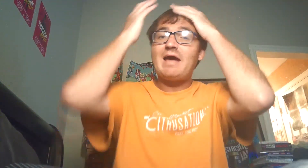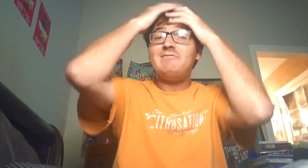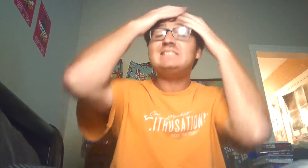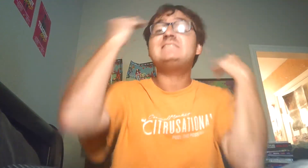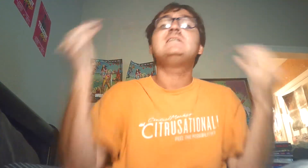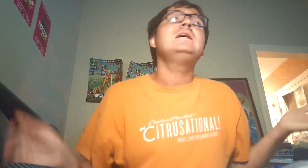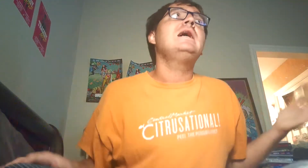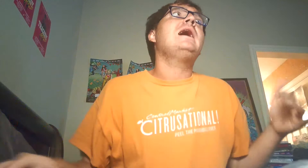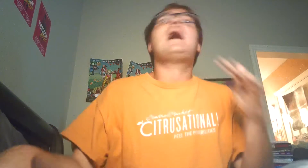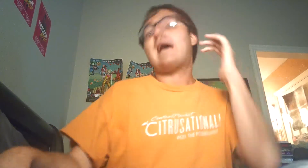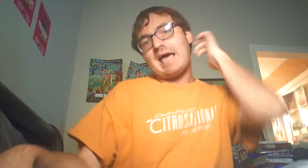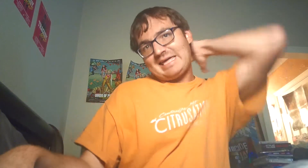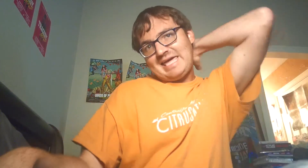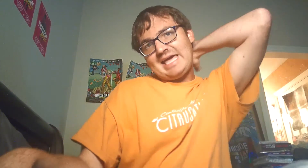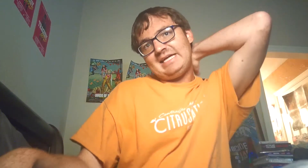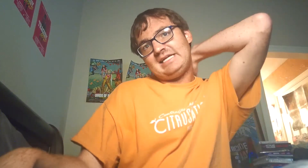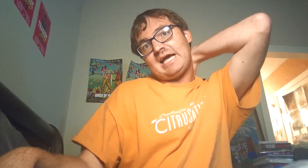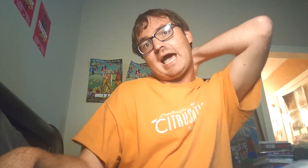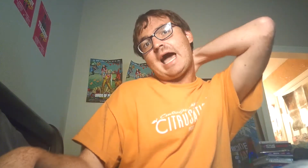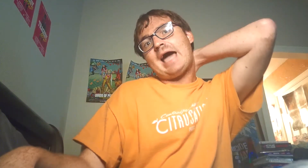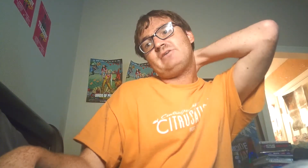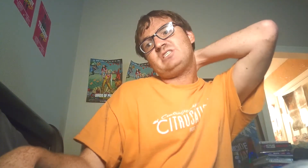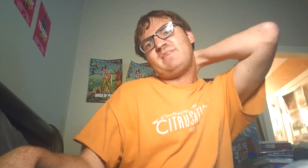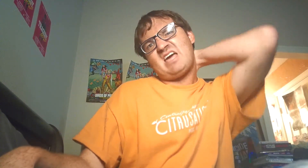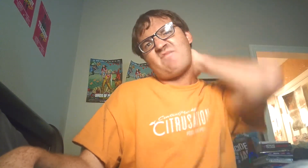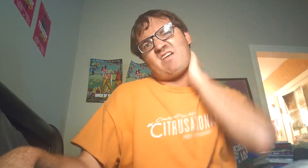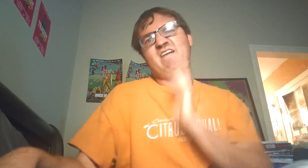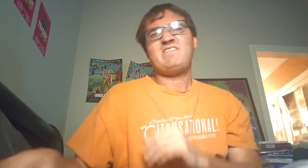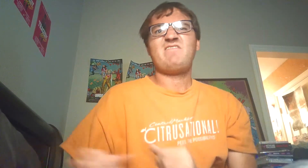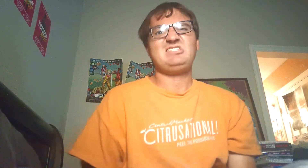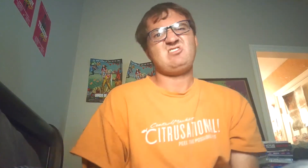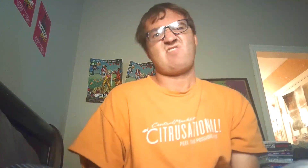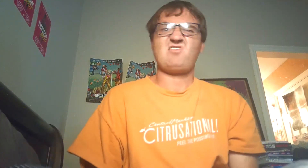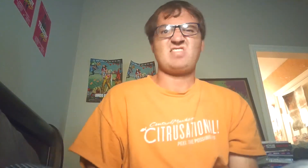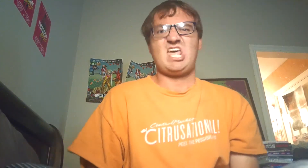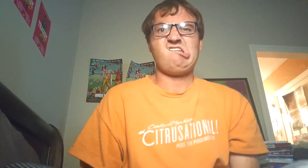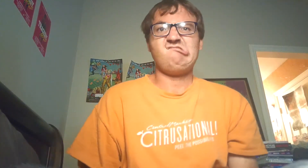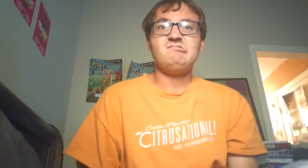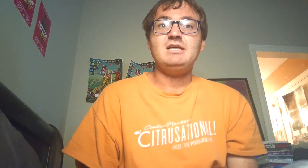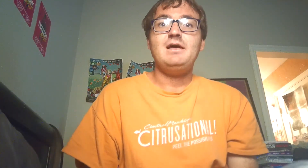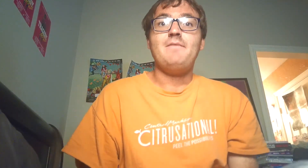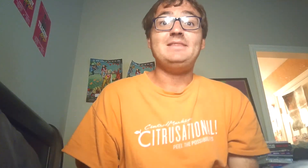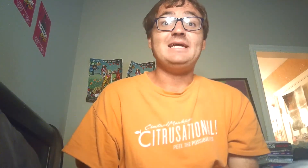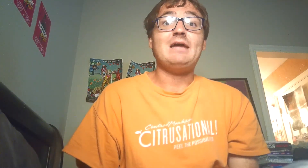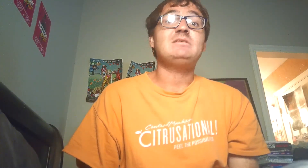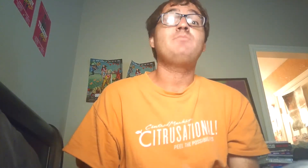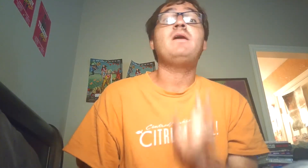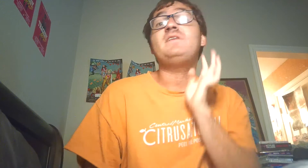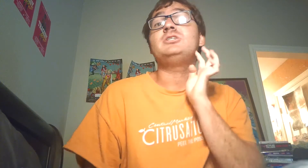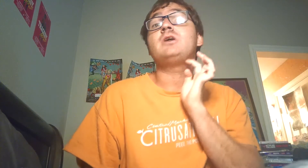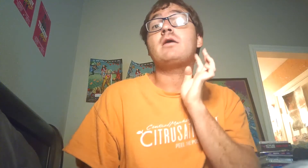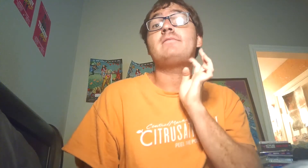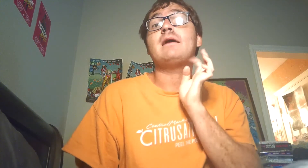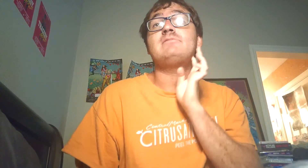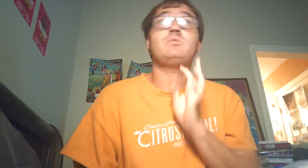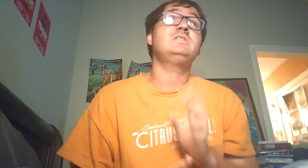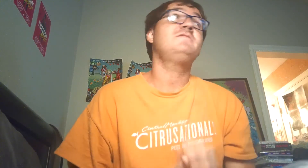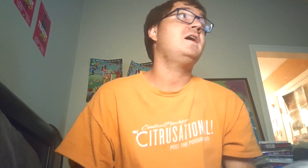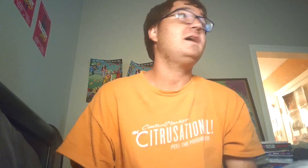was a kid, I used to be like, I'm not graphic novel. No, no, no. But then I was like, Buffy and Charmed. I was like, what the fuck? I was